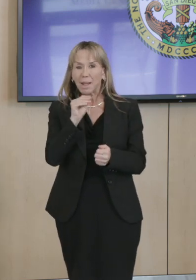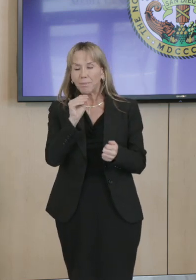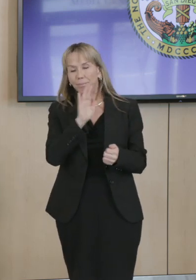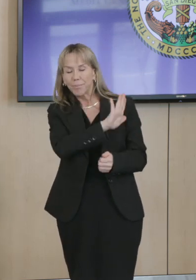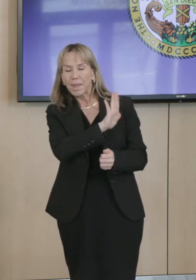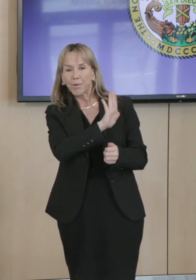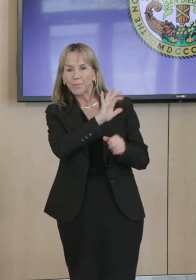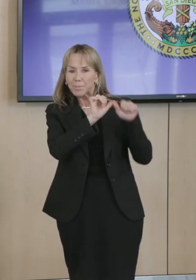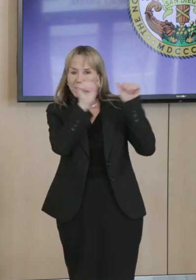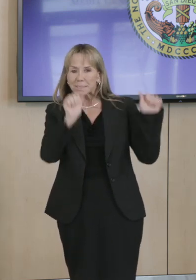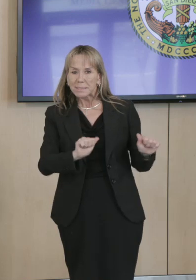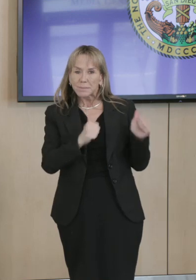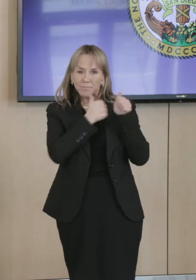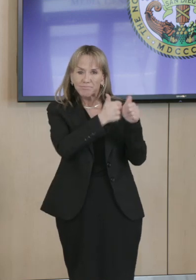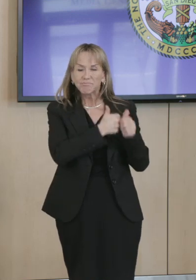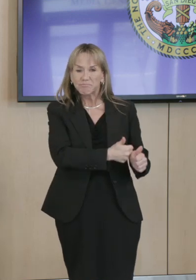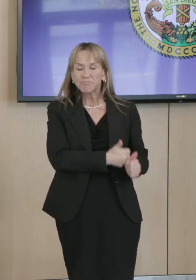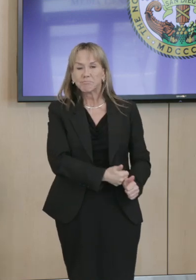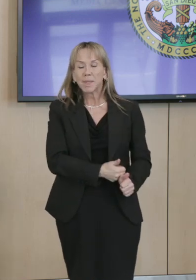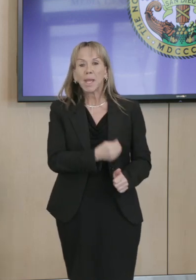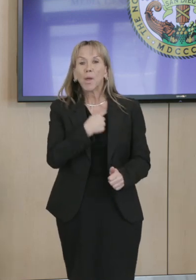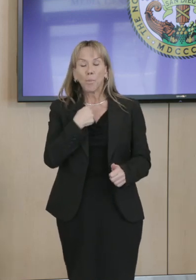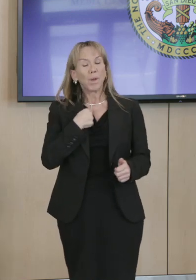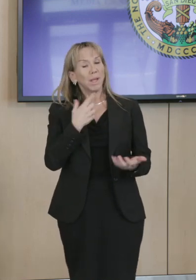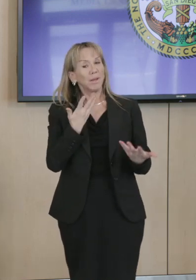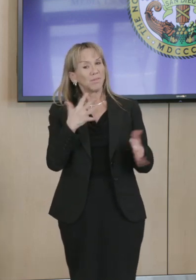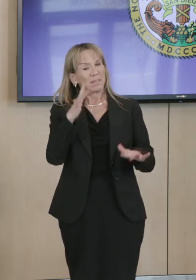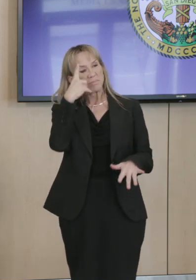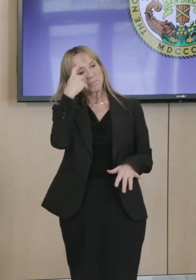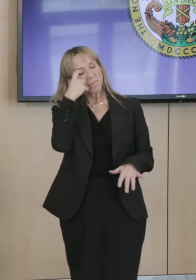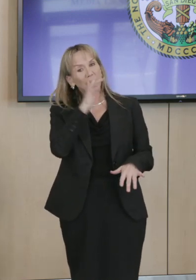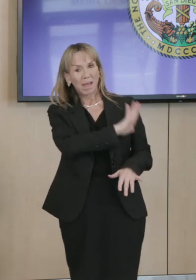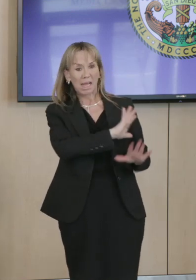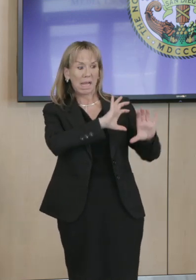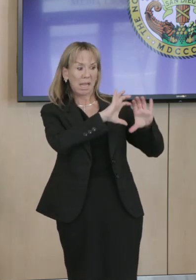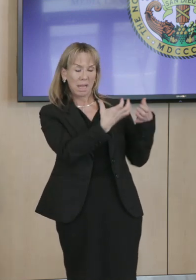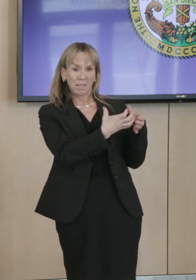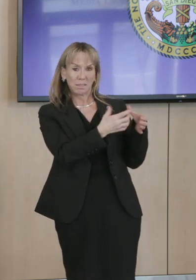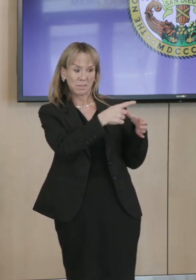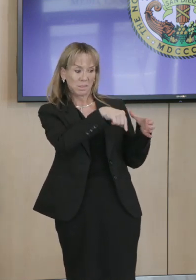system. We believe that this cluster of cases has been